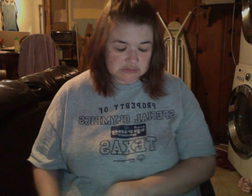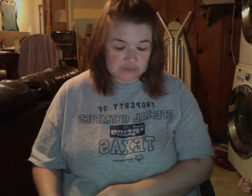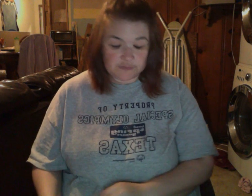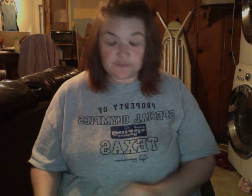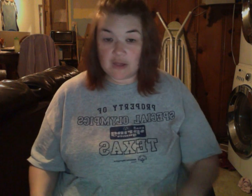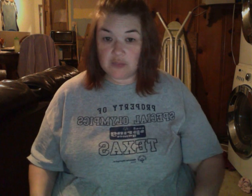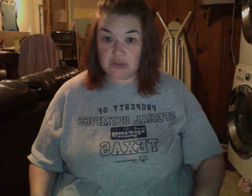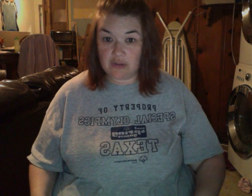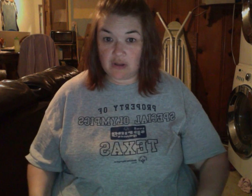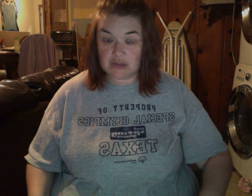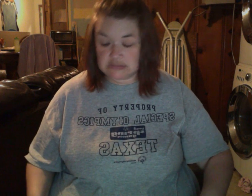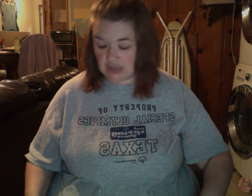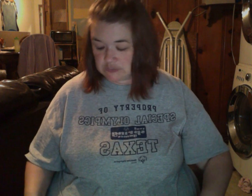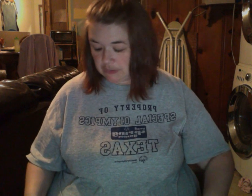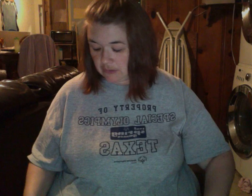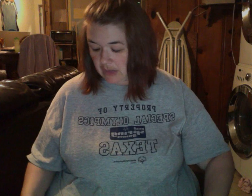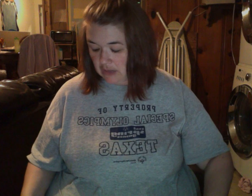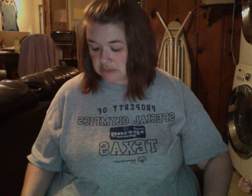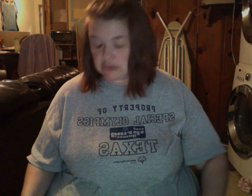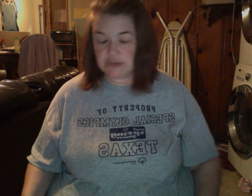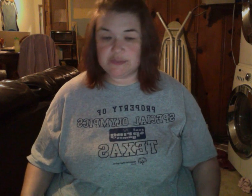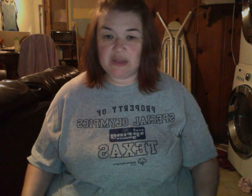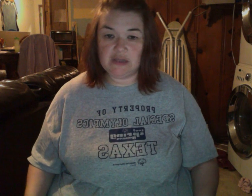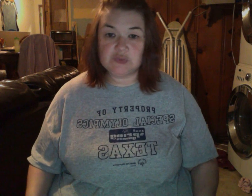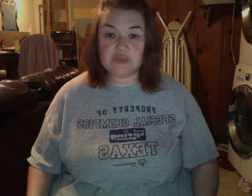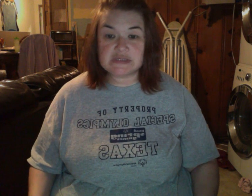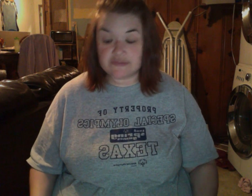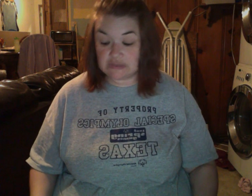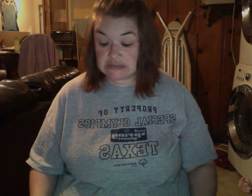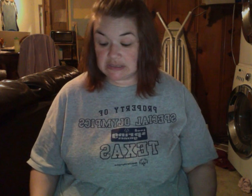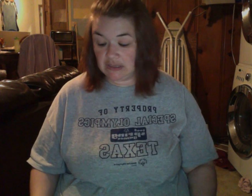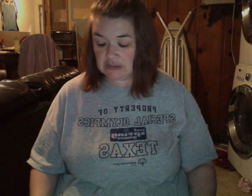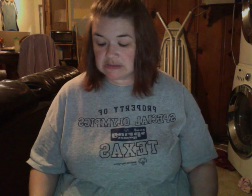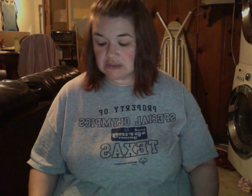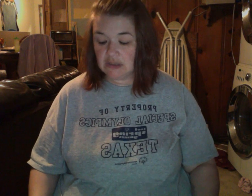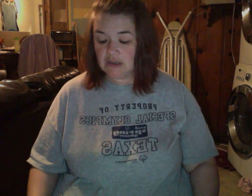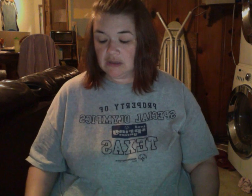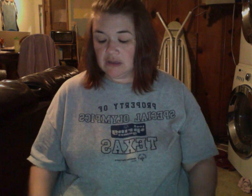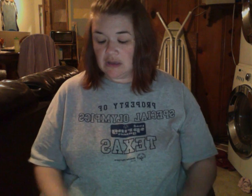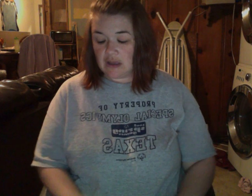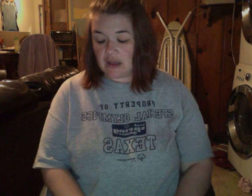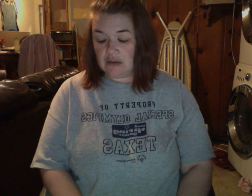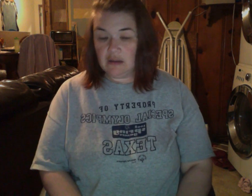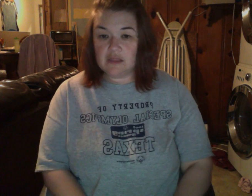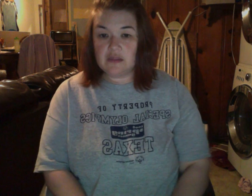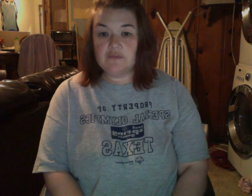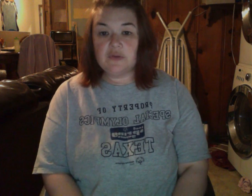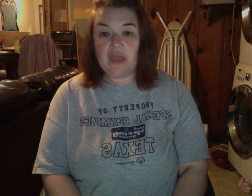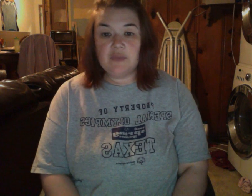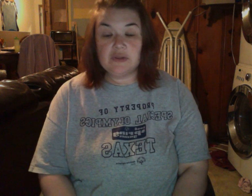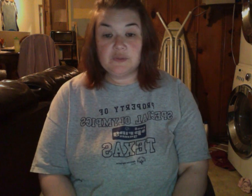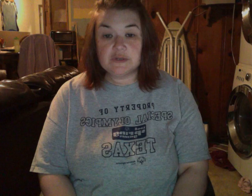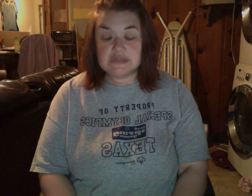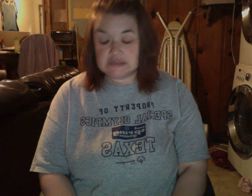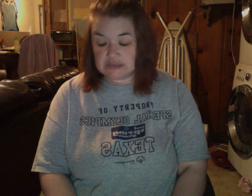If you're following along in the textbook, go ahead and turn to page 176. And look at the vocabulary words that says